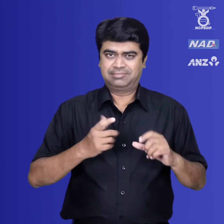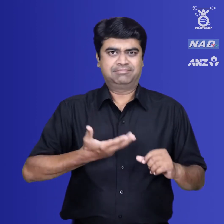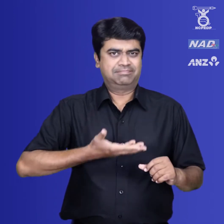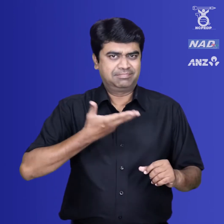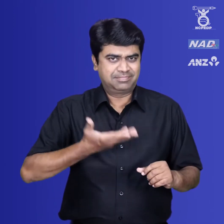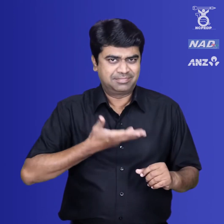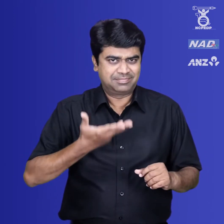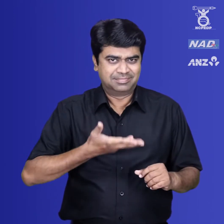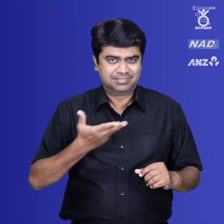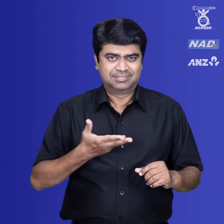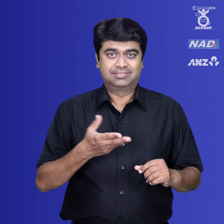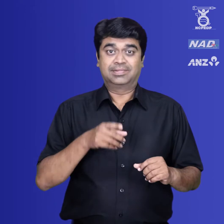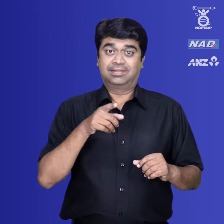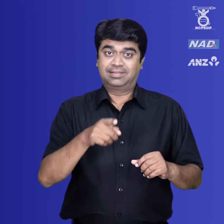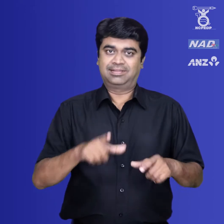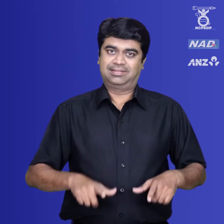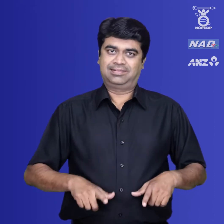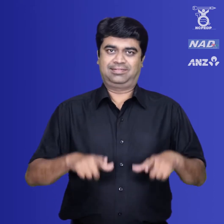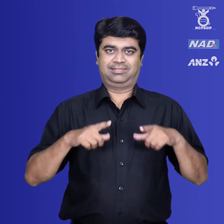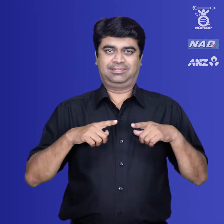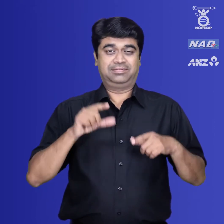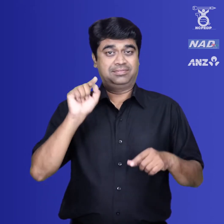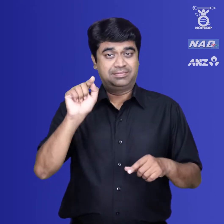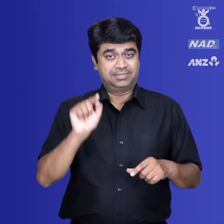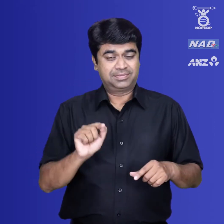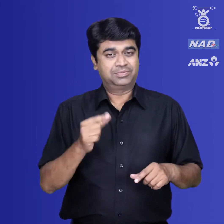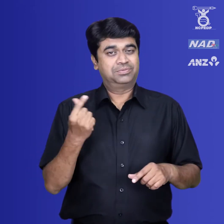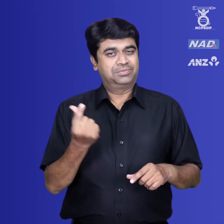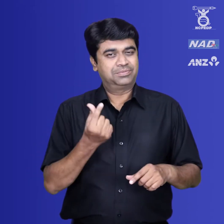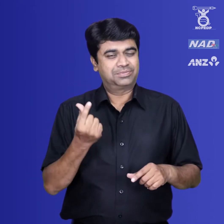sanitation, health care and counseling.